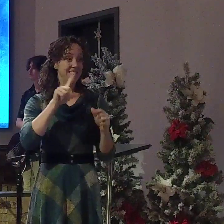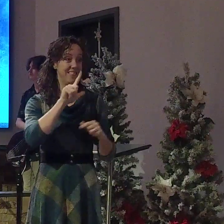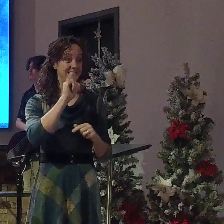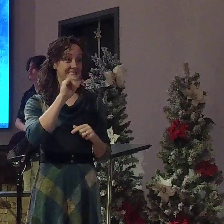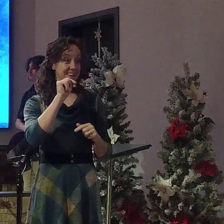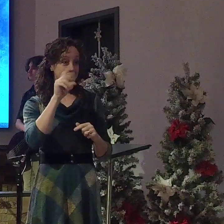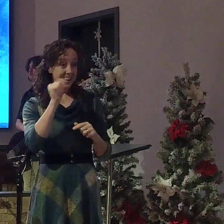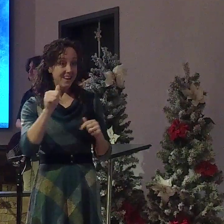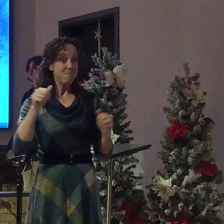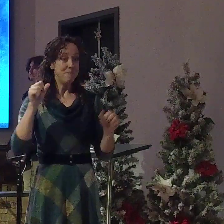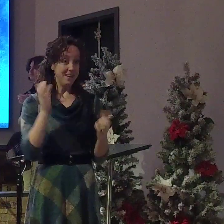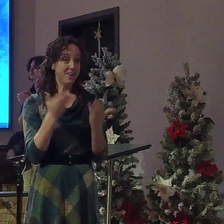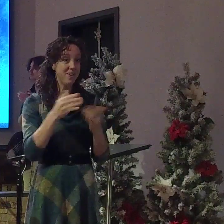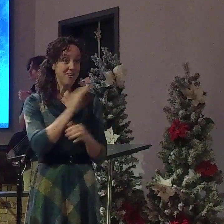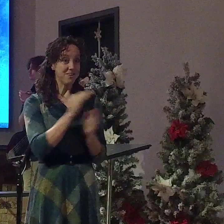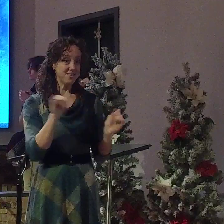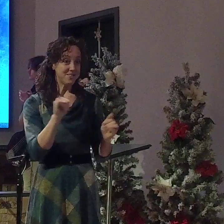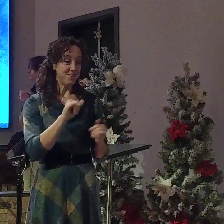And then Linda.